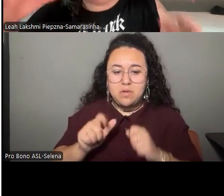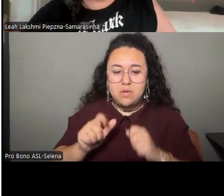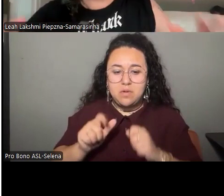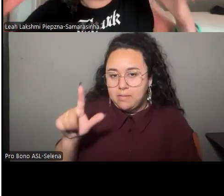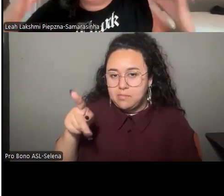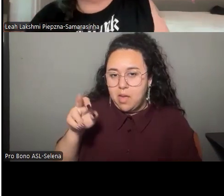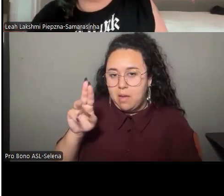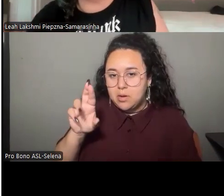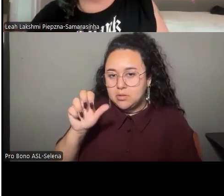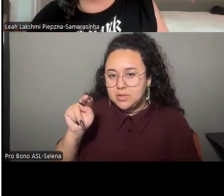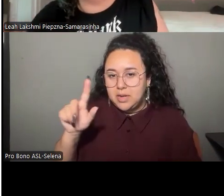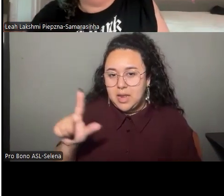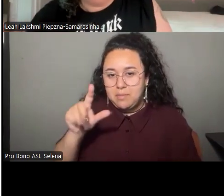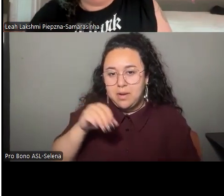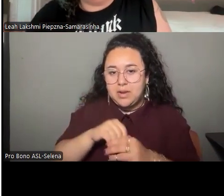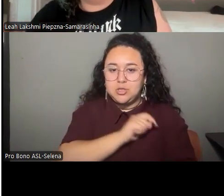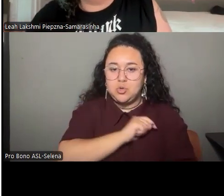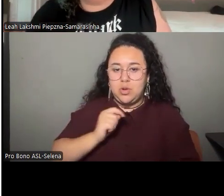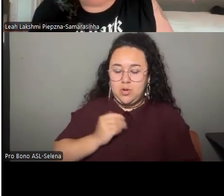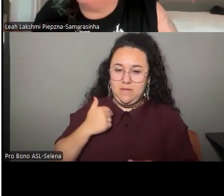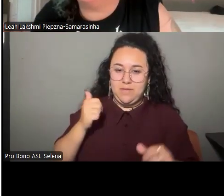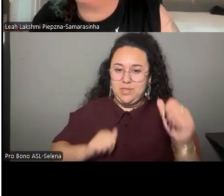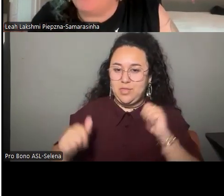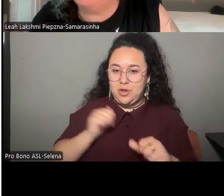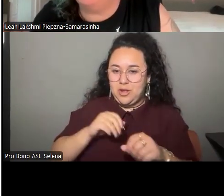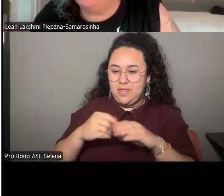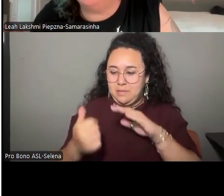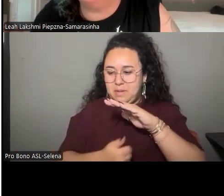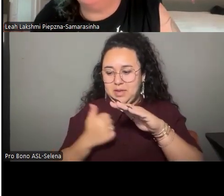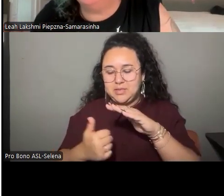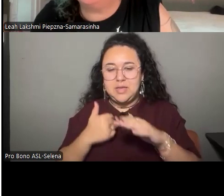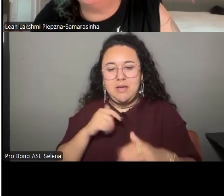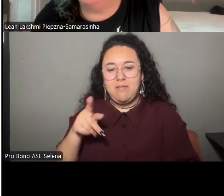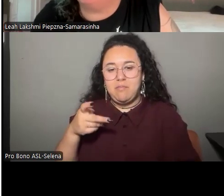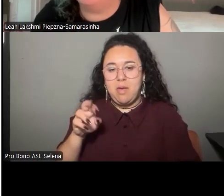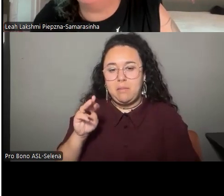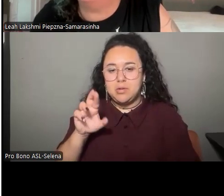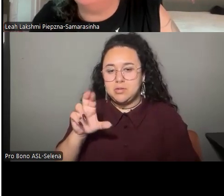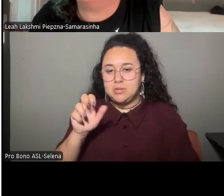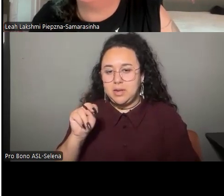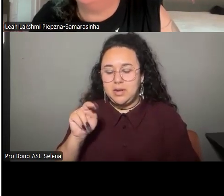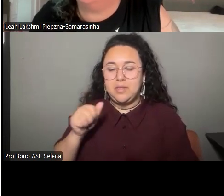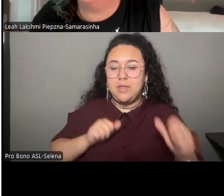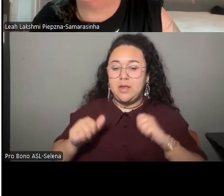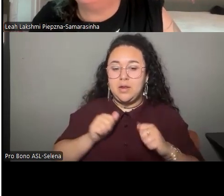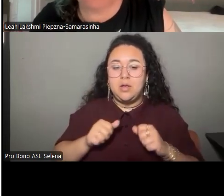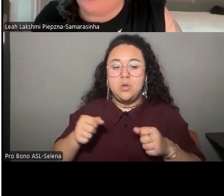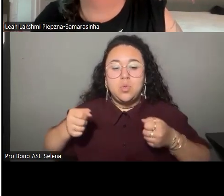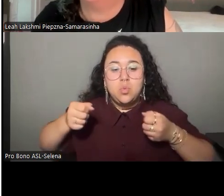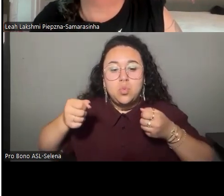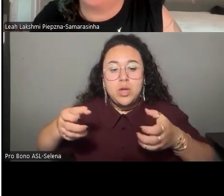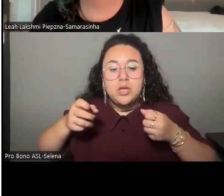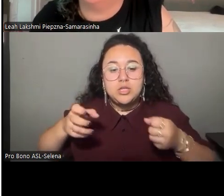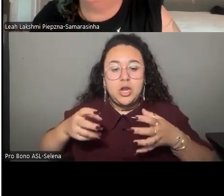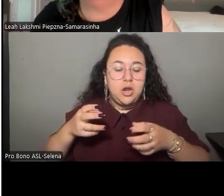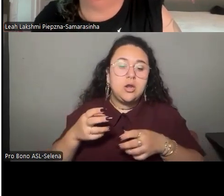because they had this theater in the basement. Where we have like the Palmerston Theater is wheelchair accessible, bathrooms tight for scooter users, free